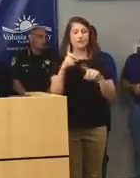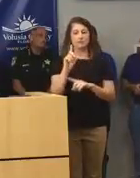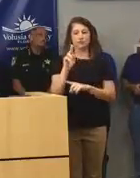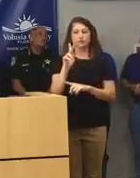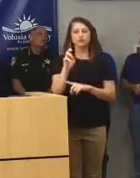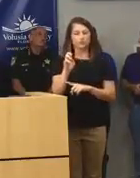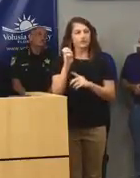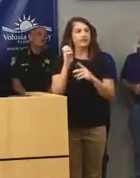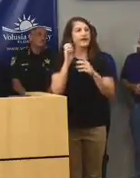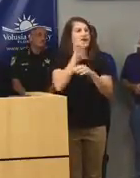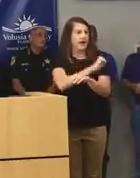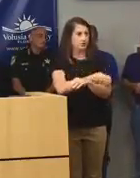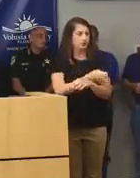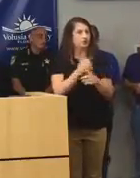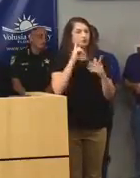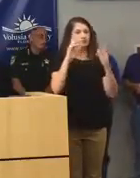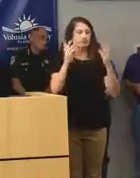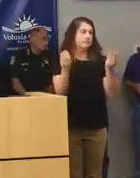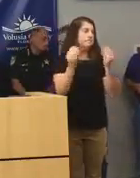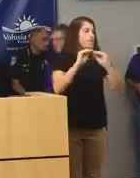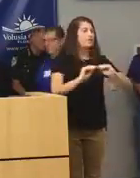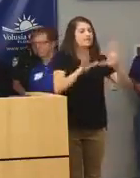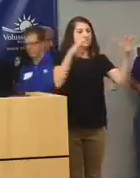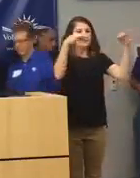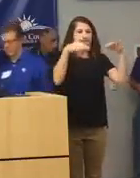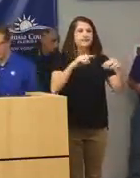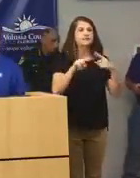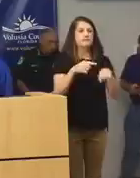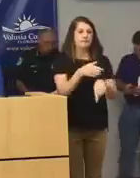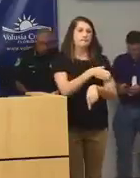details that you're all wanting to know about power. Thank you.